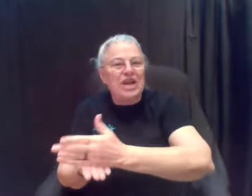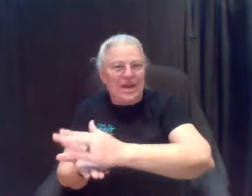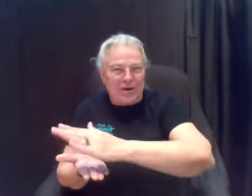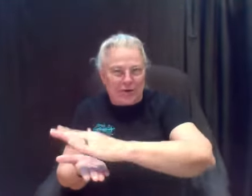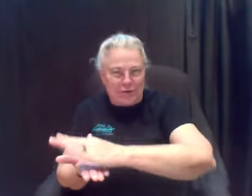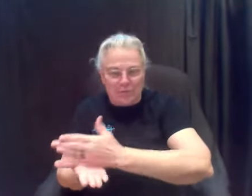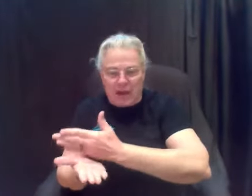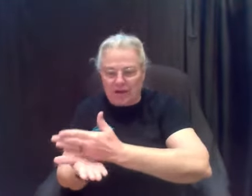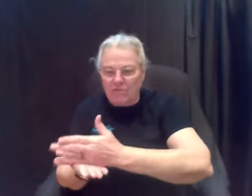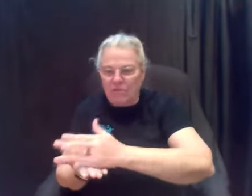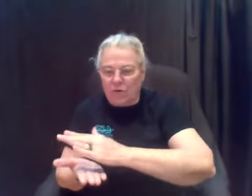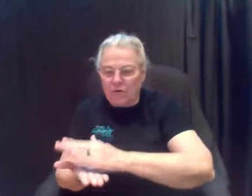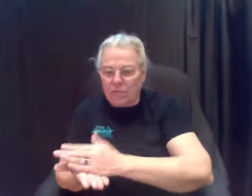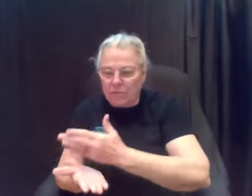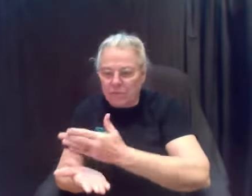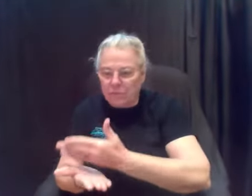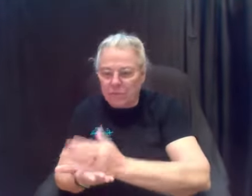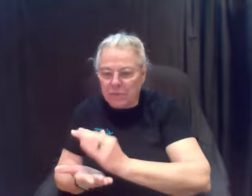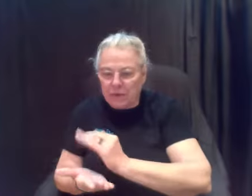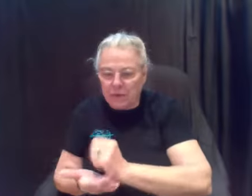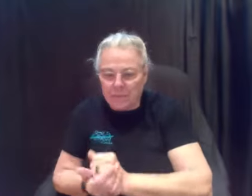share back and forth.